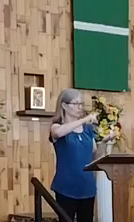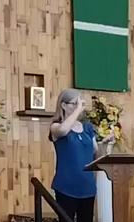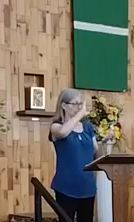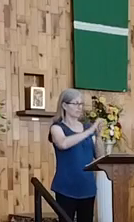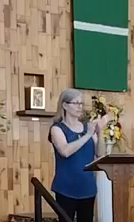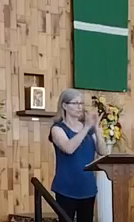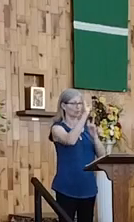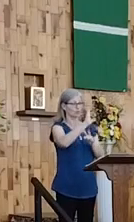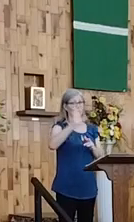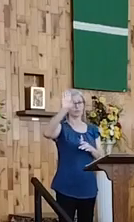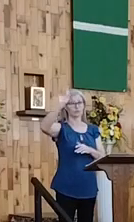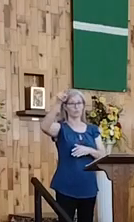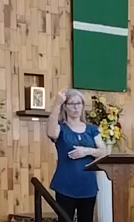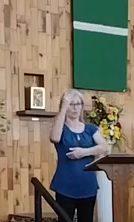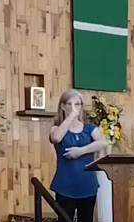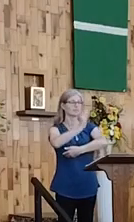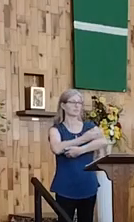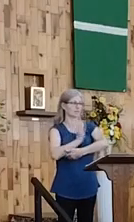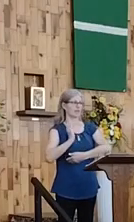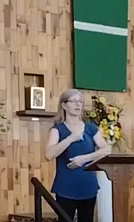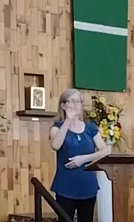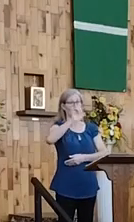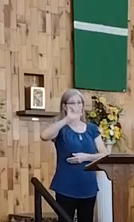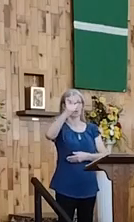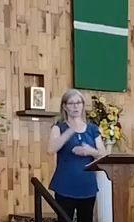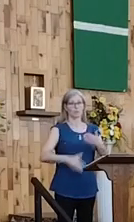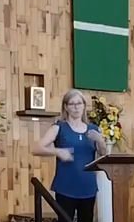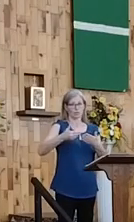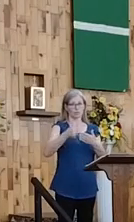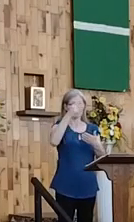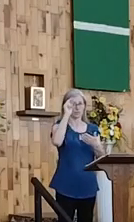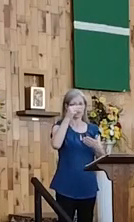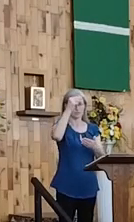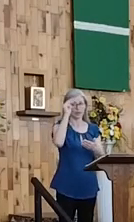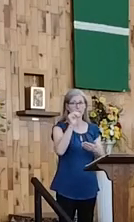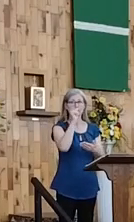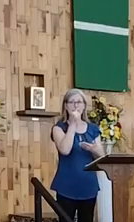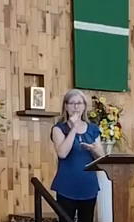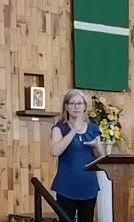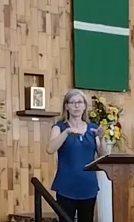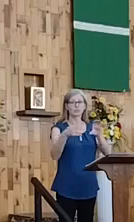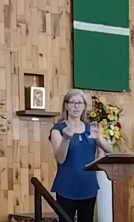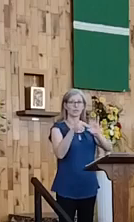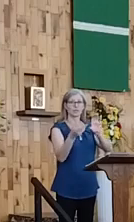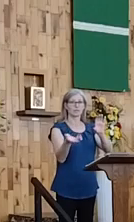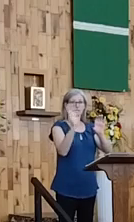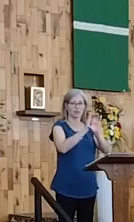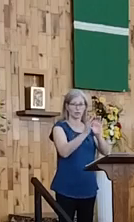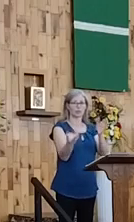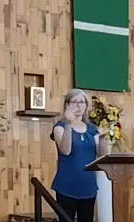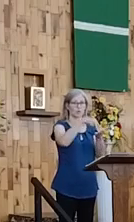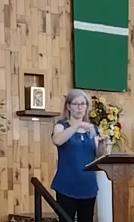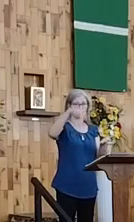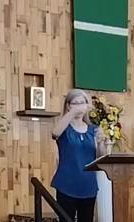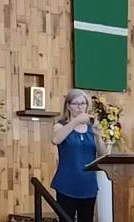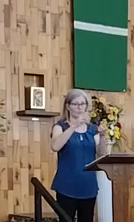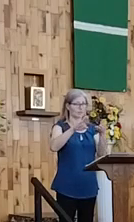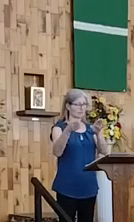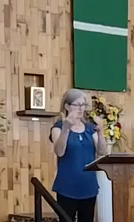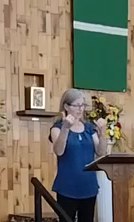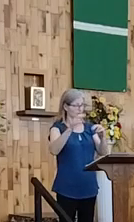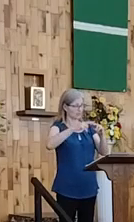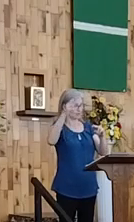Jesus Christ, his only Son, our Lord, who was born of the Virgin Mary, suffered death, was buried, rose again from the